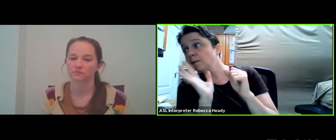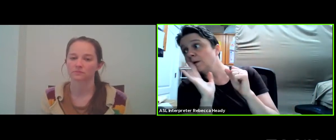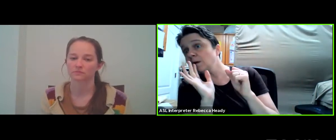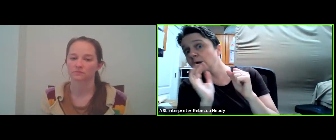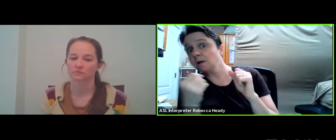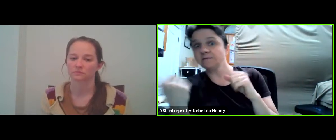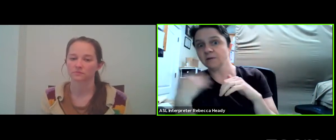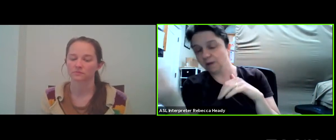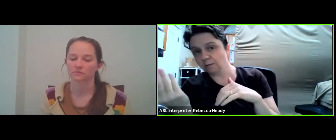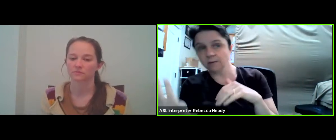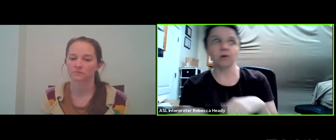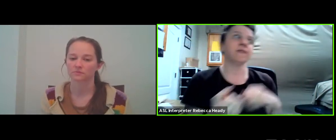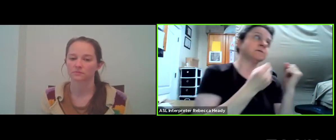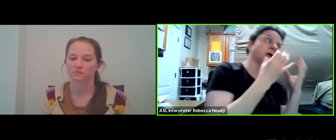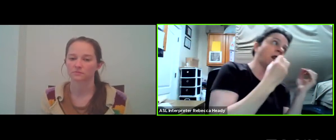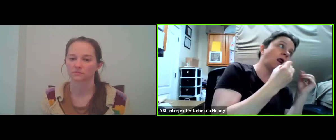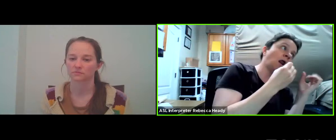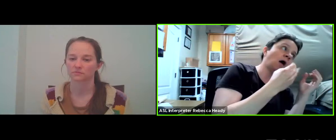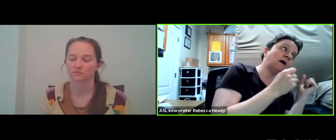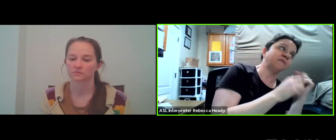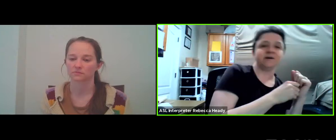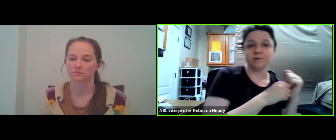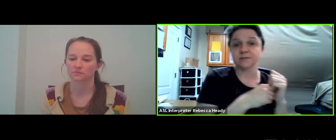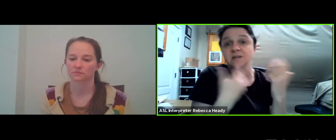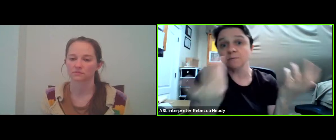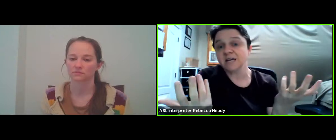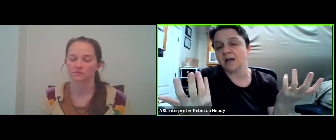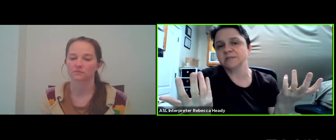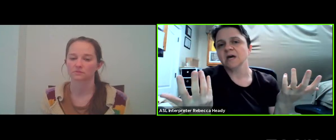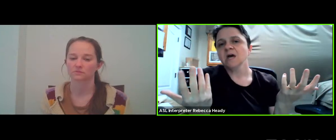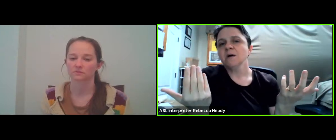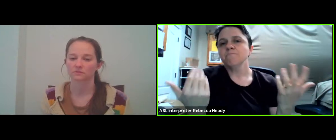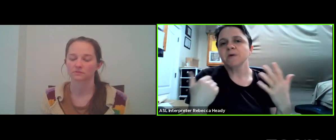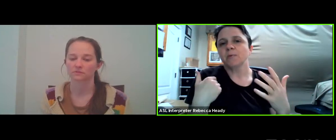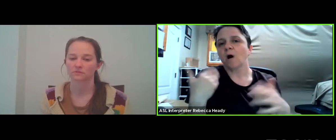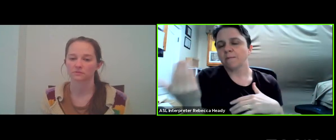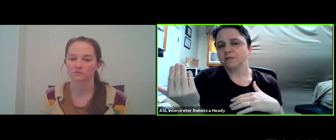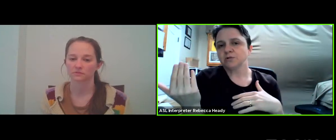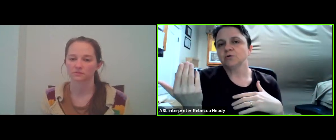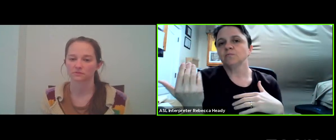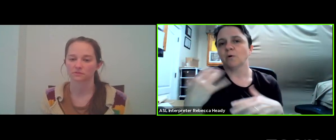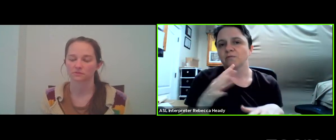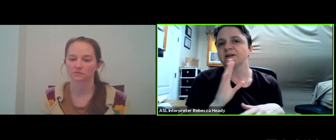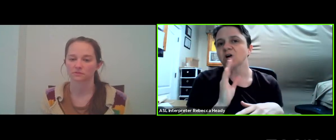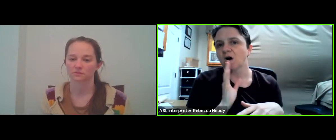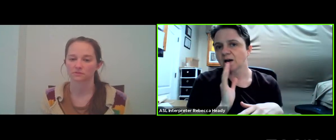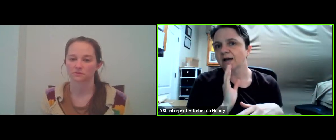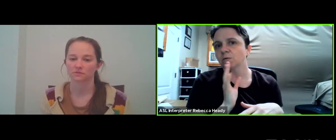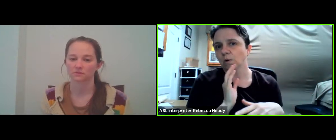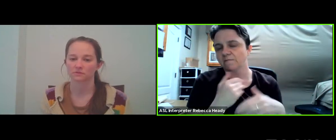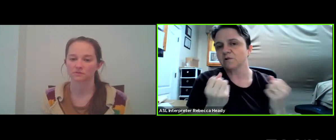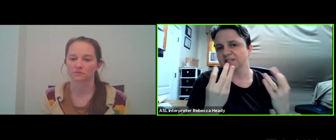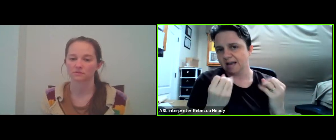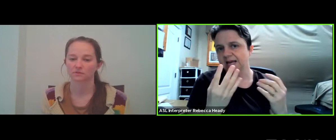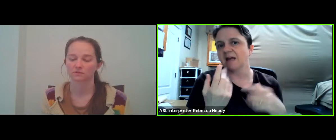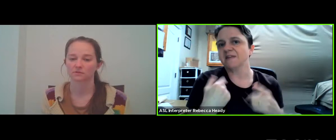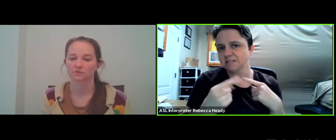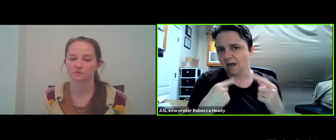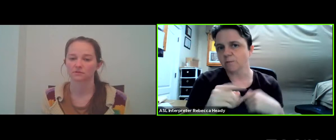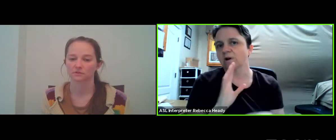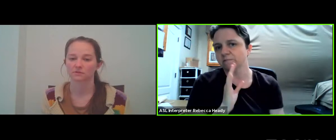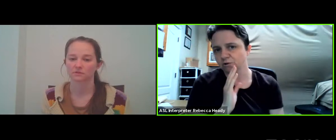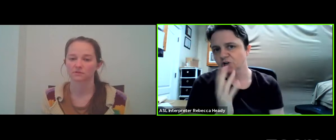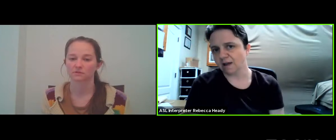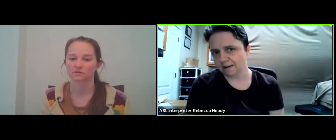interpreting, la, la, la, if you have the hearing people and then la, la, la, la, la for the deaf people, sometimes people opt to do both. They talk whatever they're signing